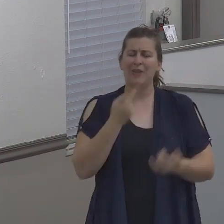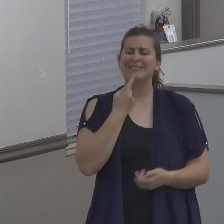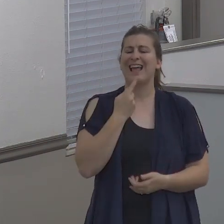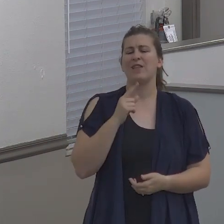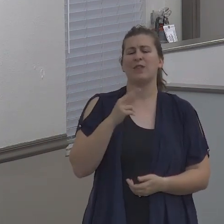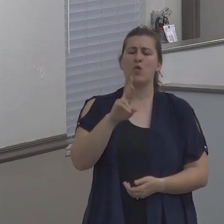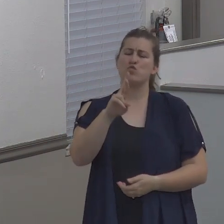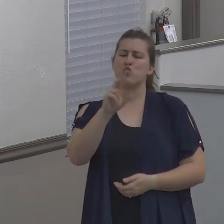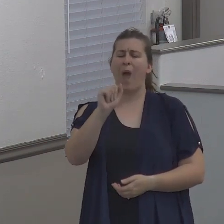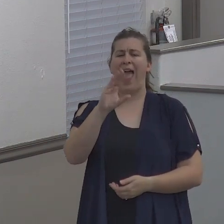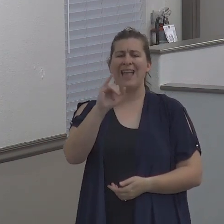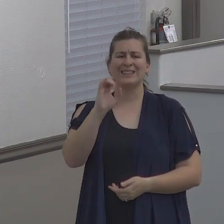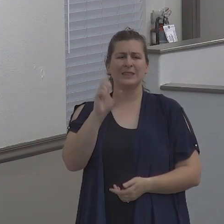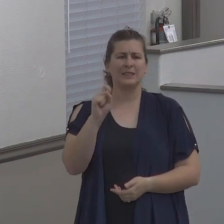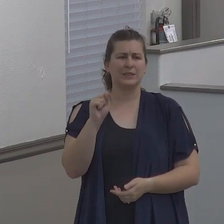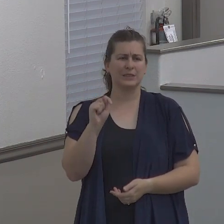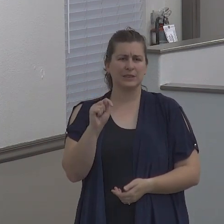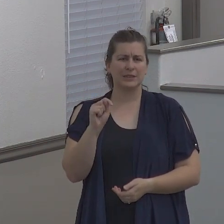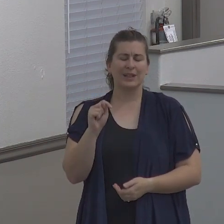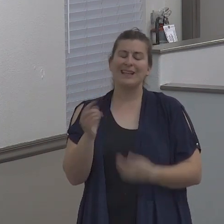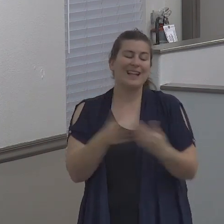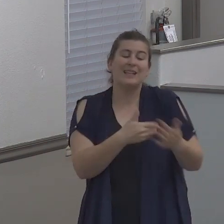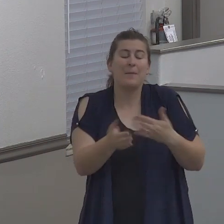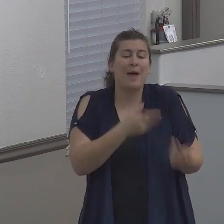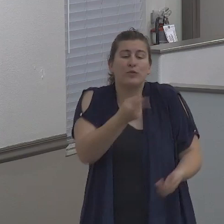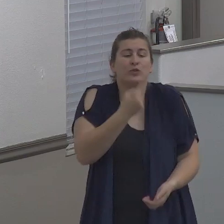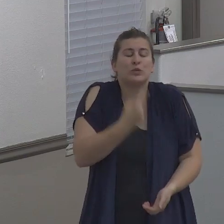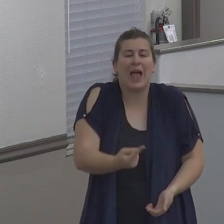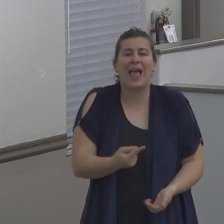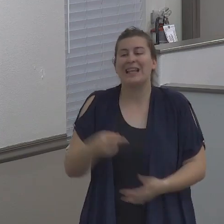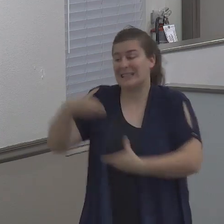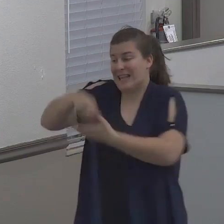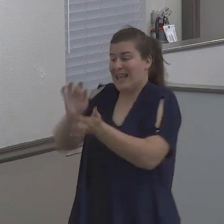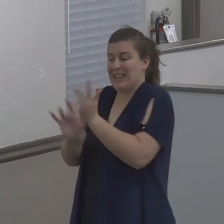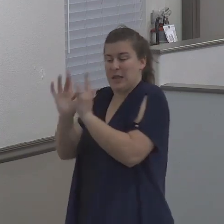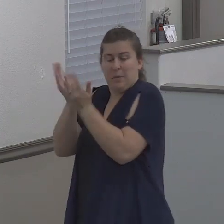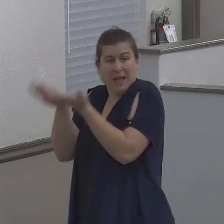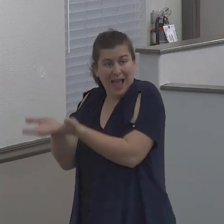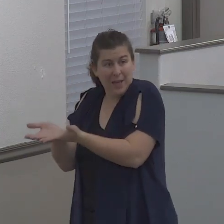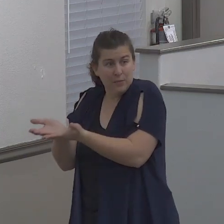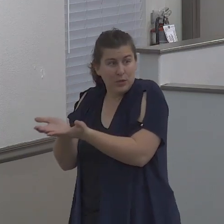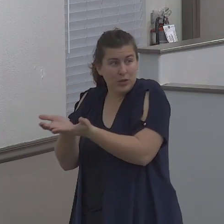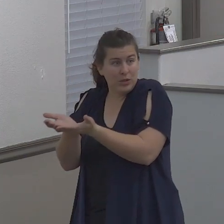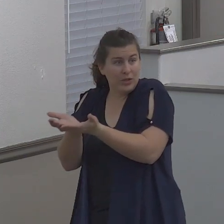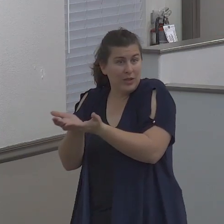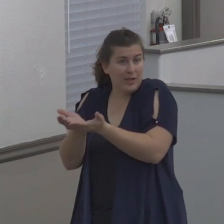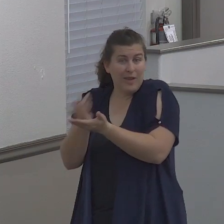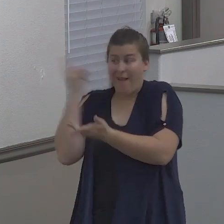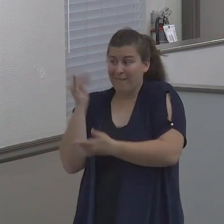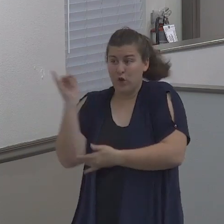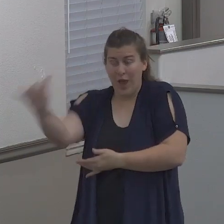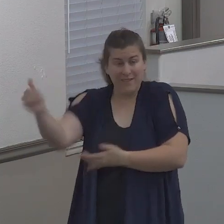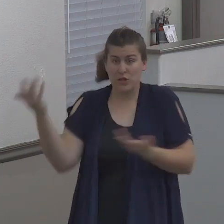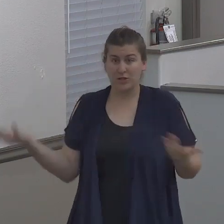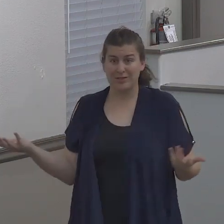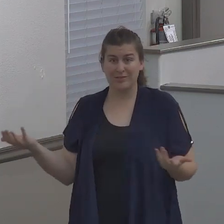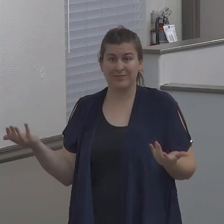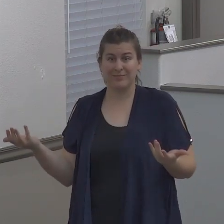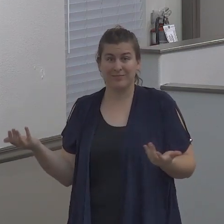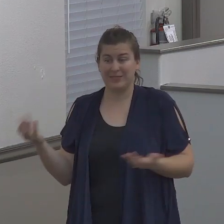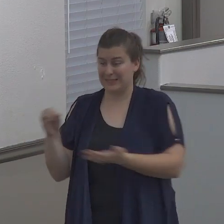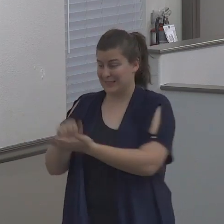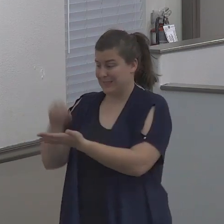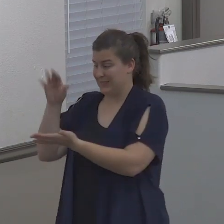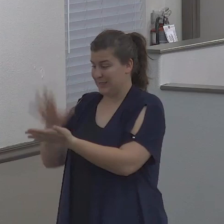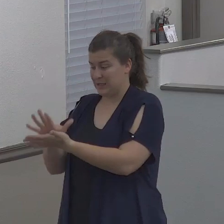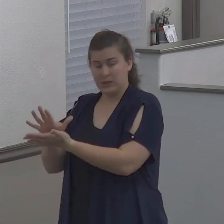that's racist. Well, they can say whatever they want. It's in the Bible. It'll be in the Bible, by the way, long after they're